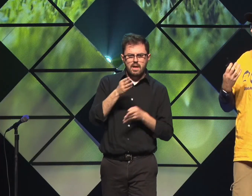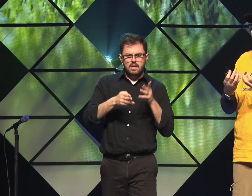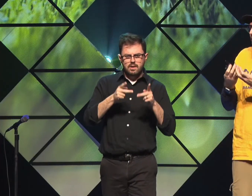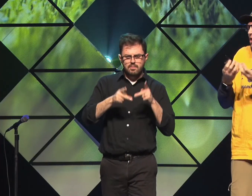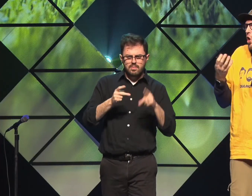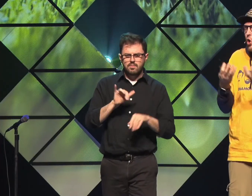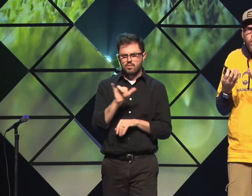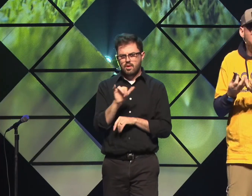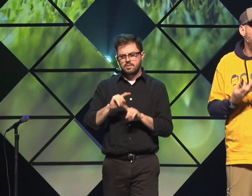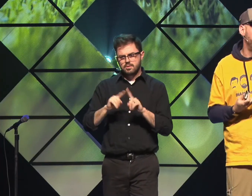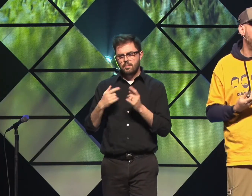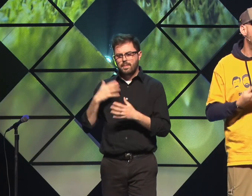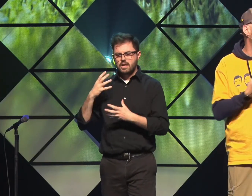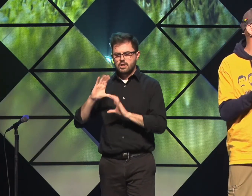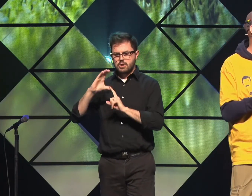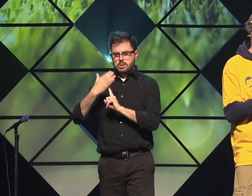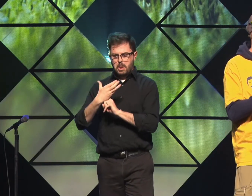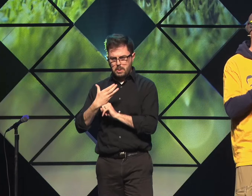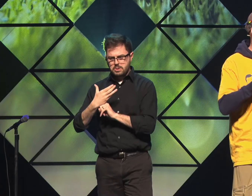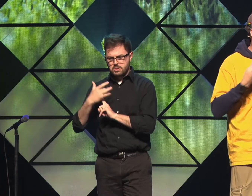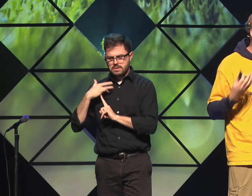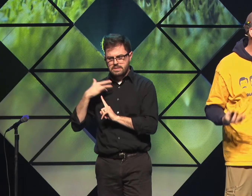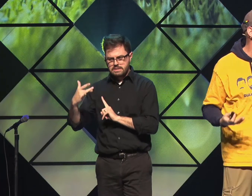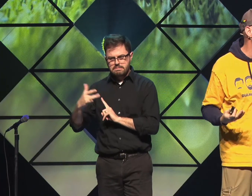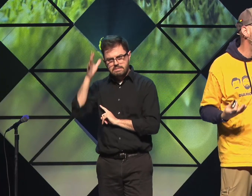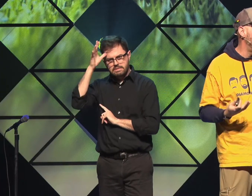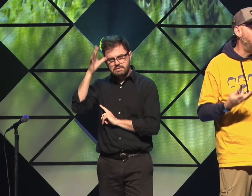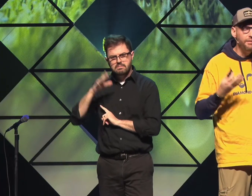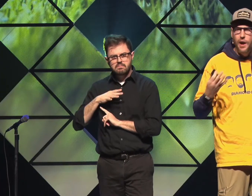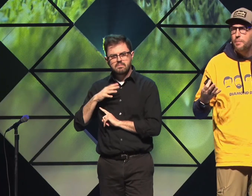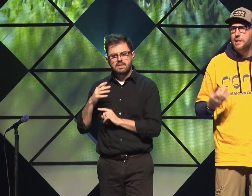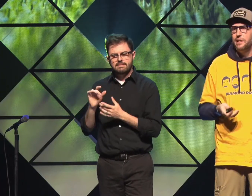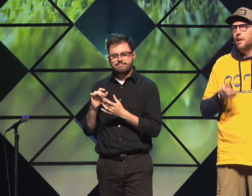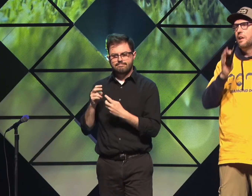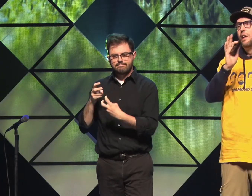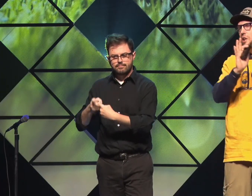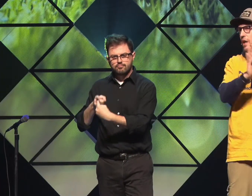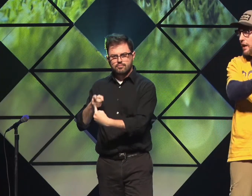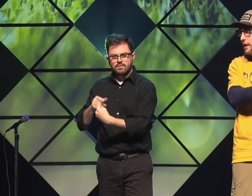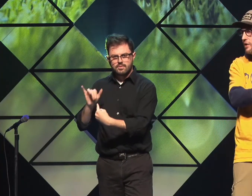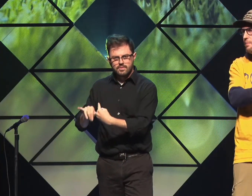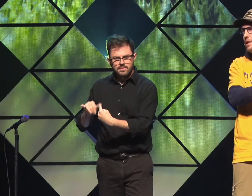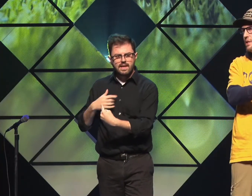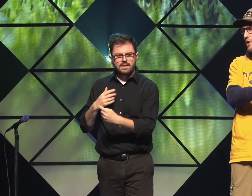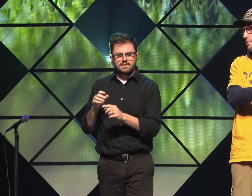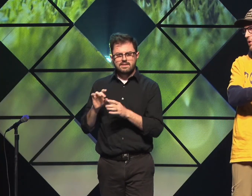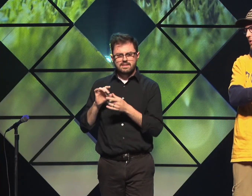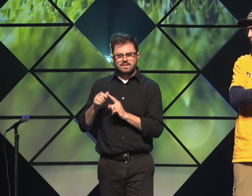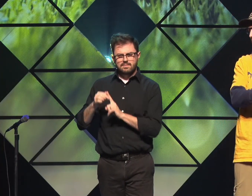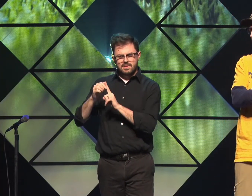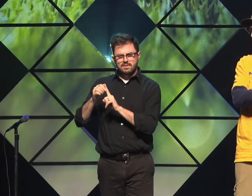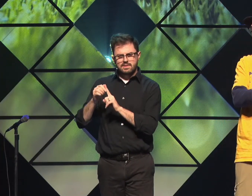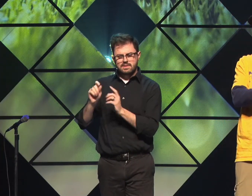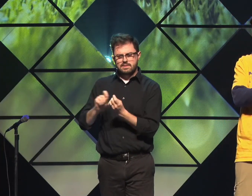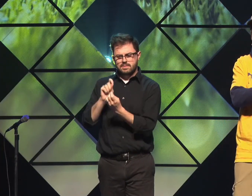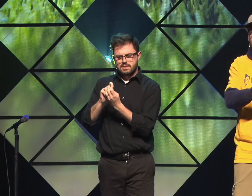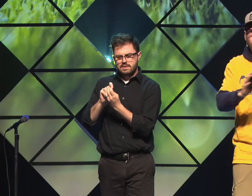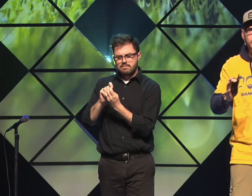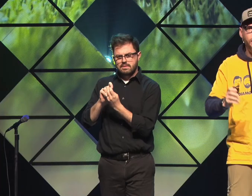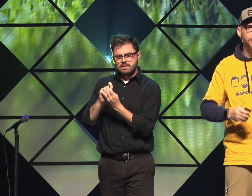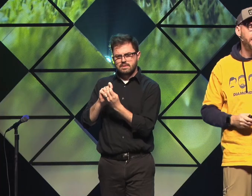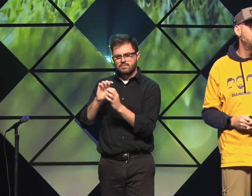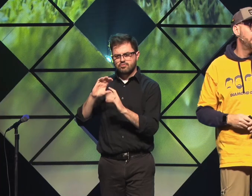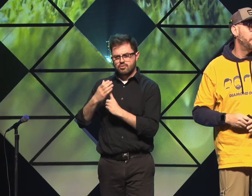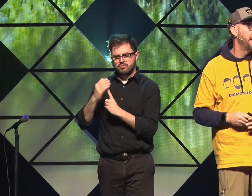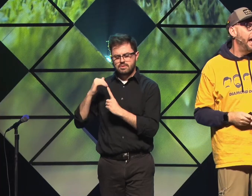this culturally, especially in certain cultures within our environments, that not allowed to be in touch with those things, right? And it